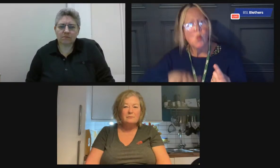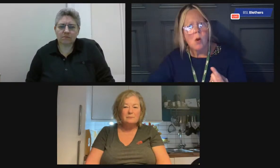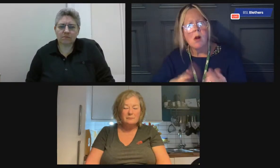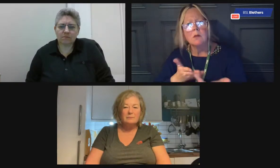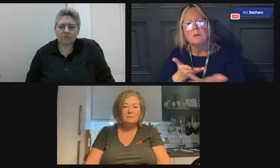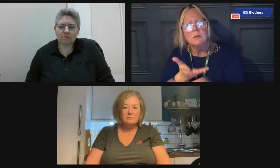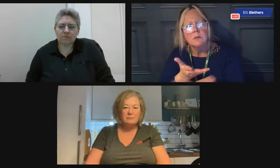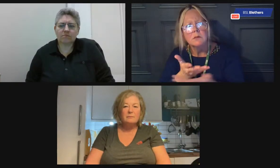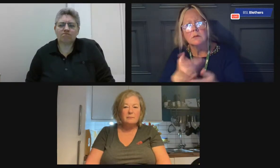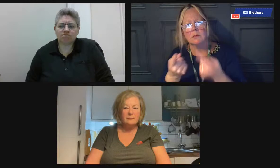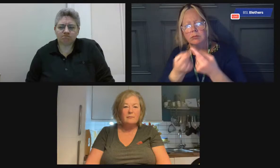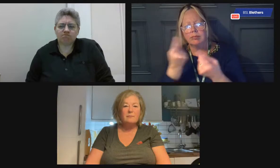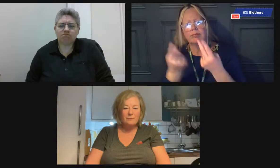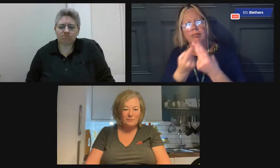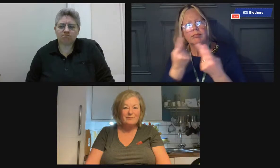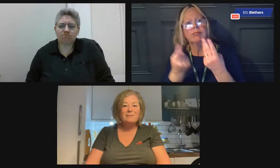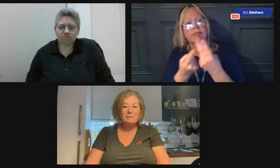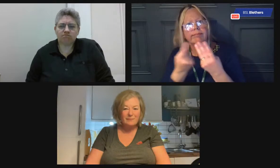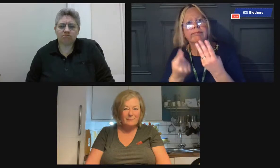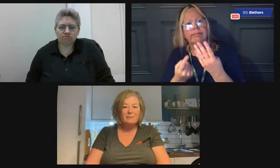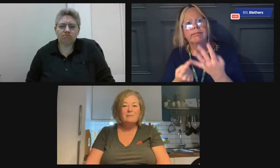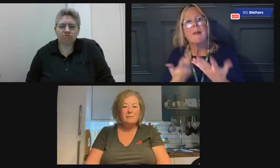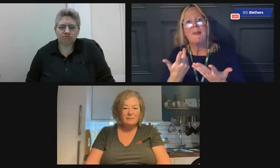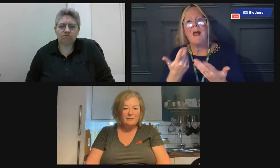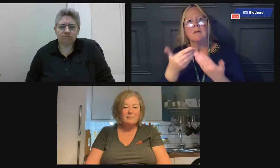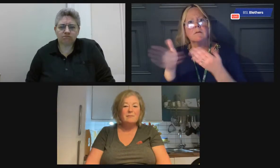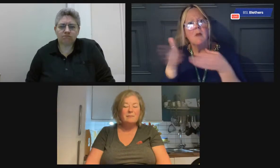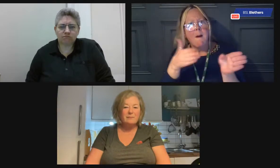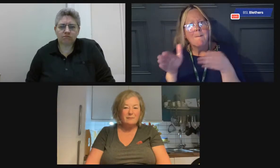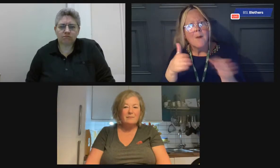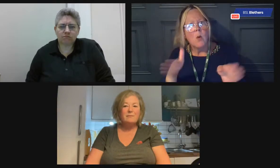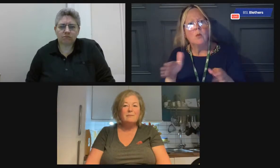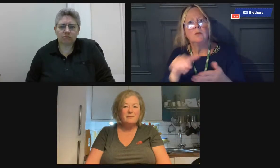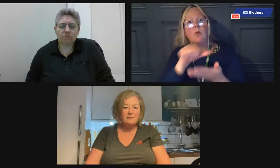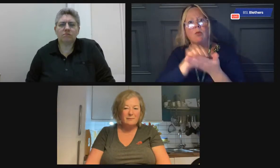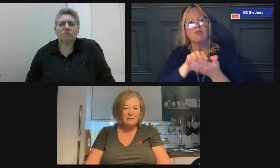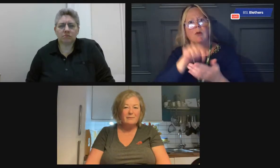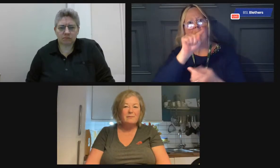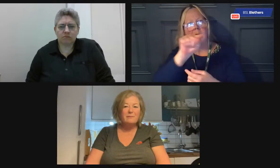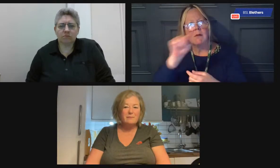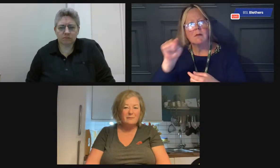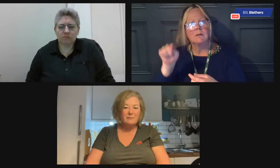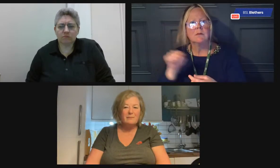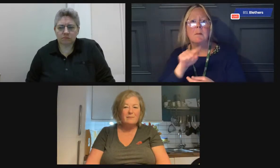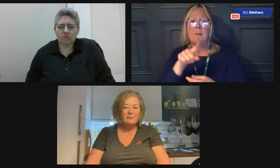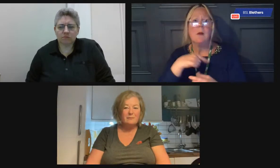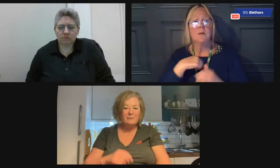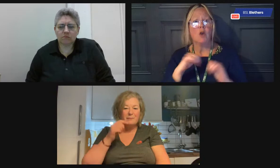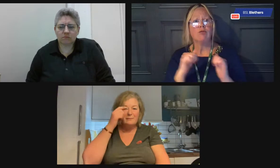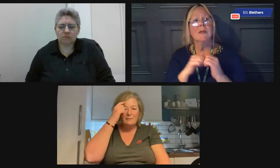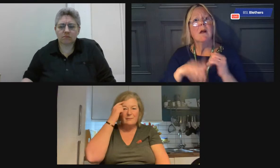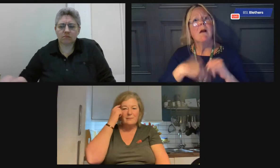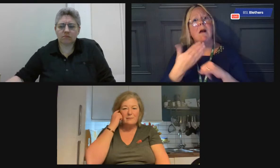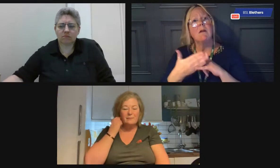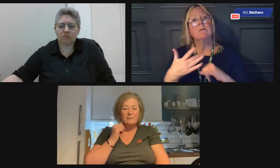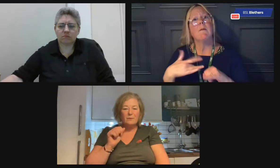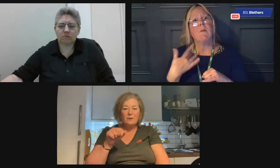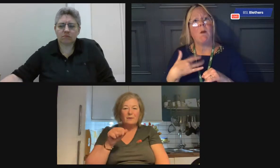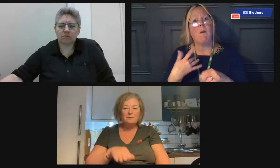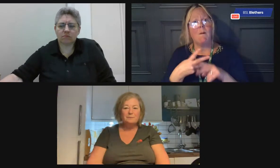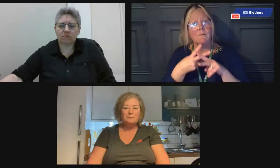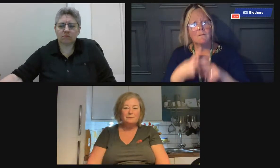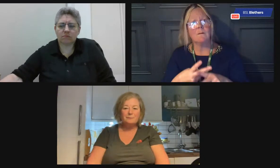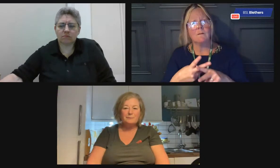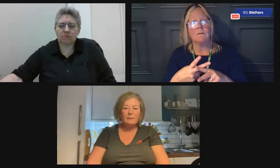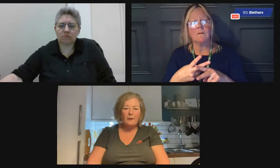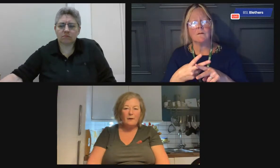you're thinking about your needs and what you want in those circumstances. They can talk through your options, signpost you to the right services.